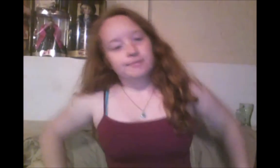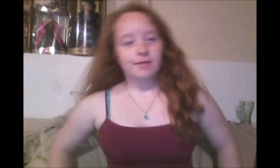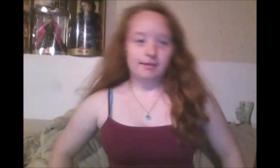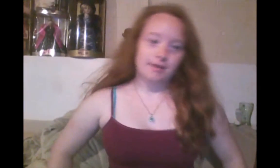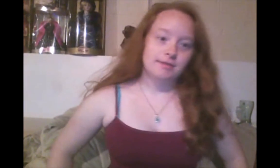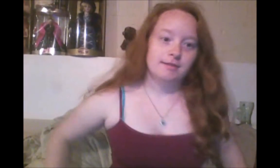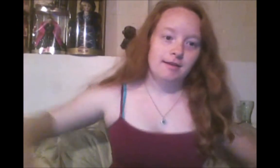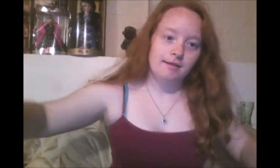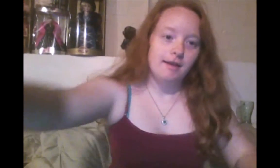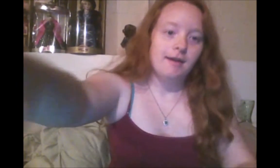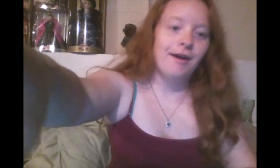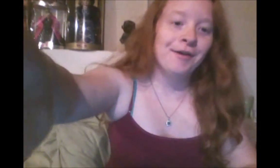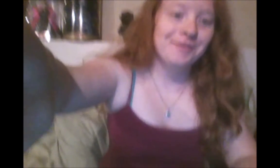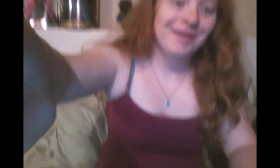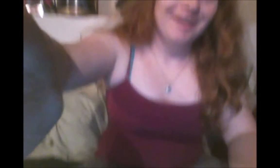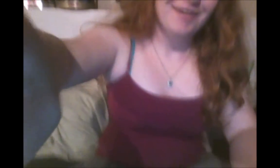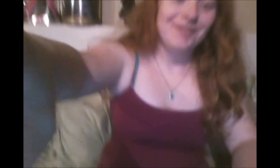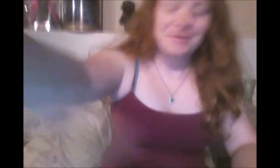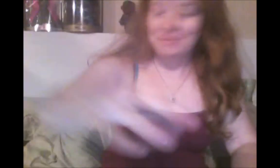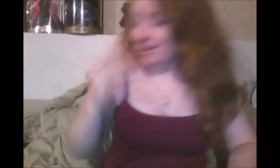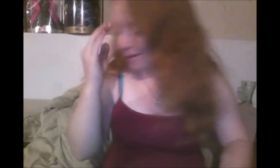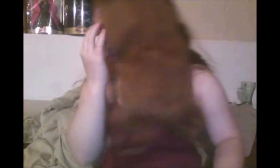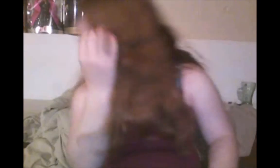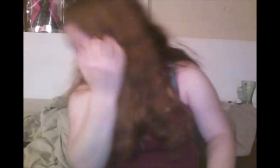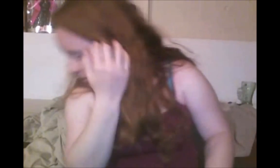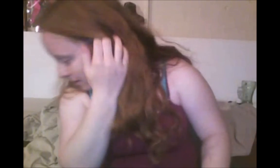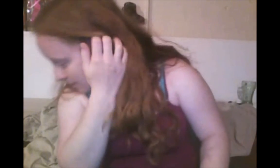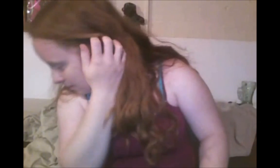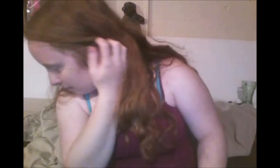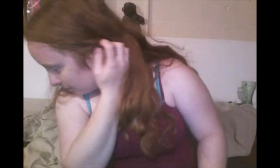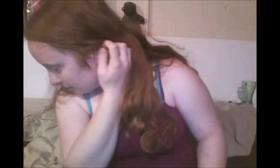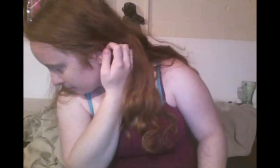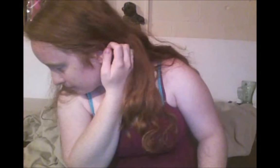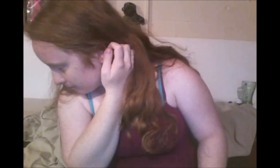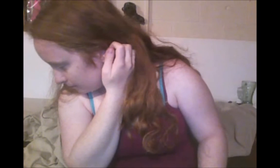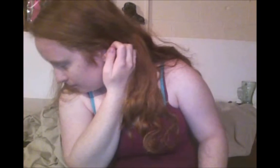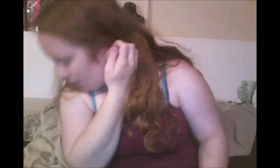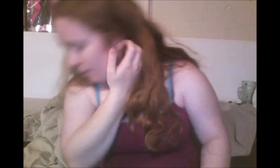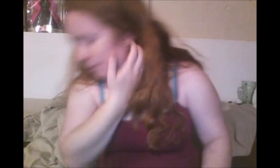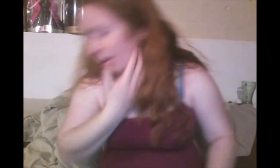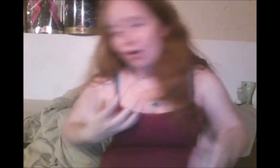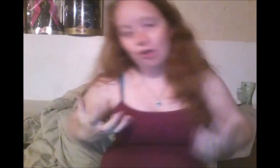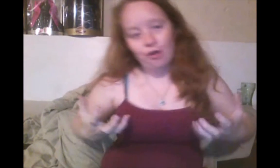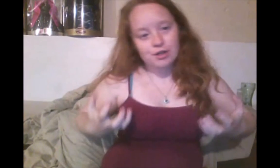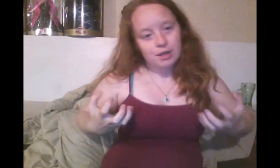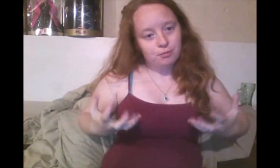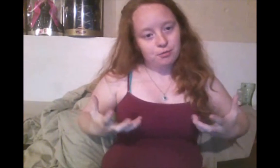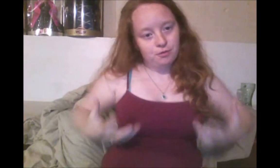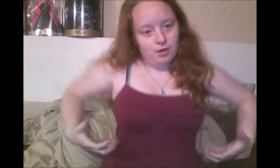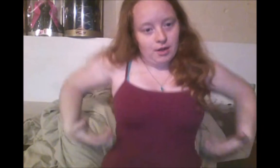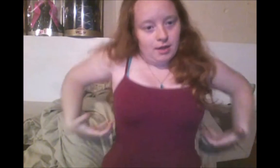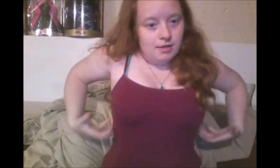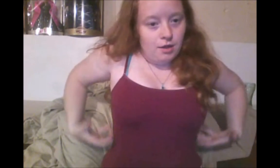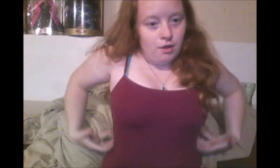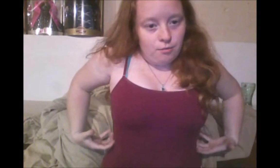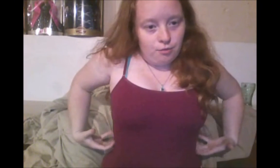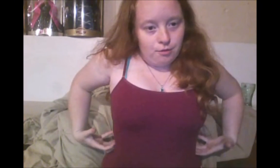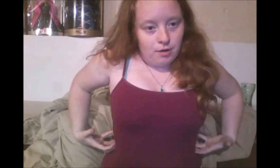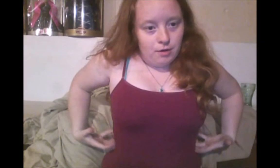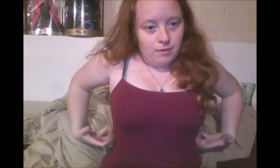Yes, I just said that. For monkey, you're just going to make a claw shape with both of your hands, put them on your waist,